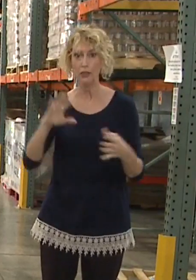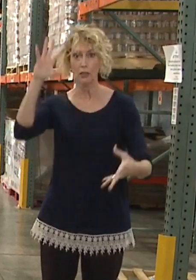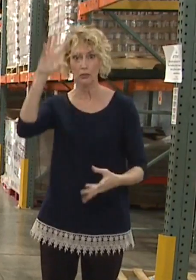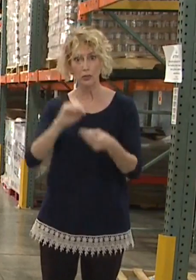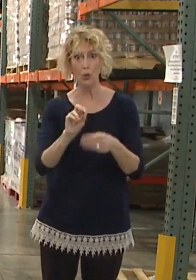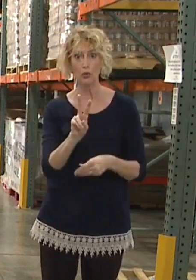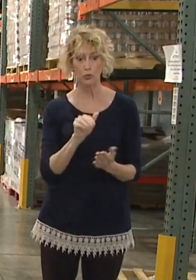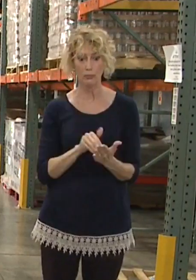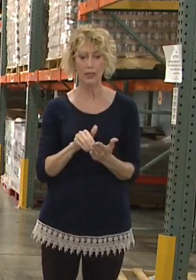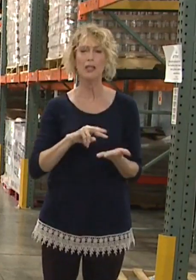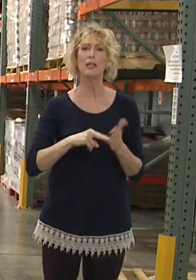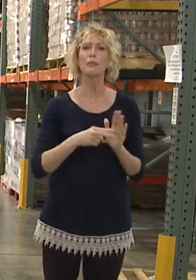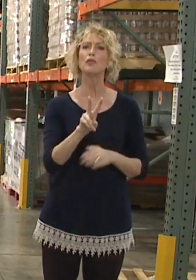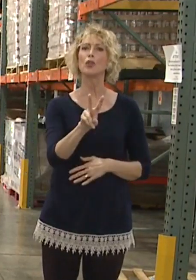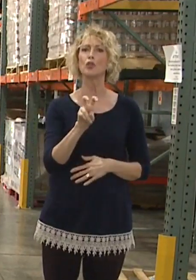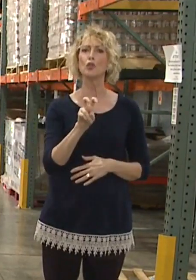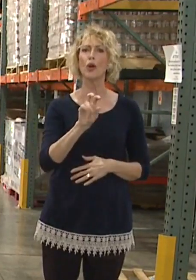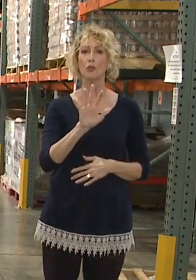is